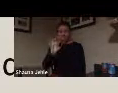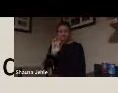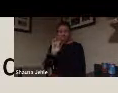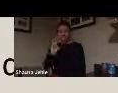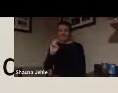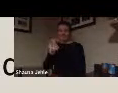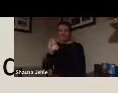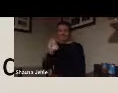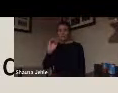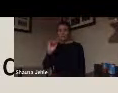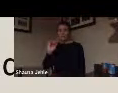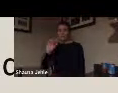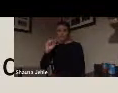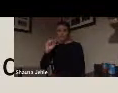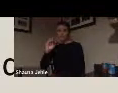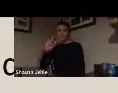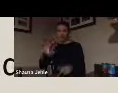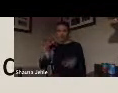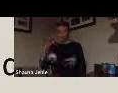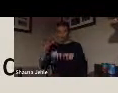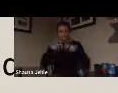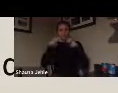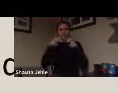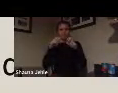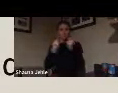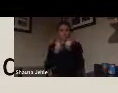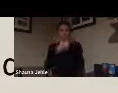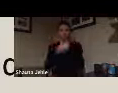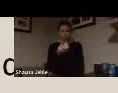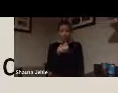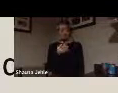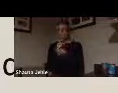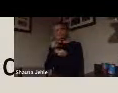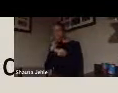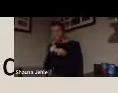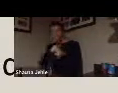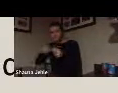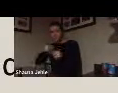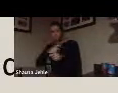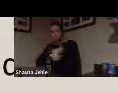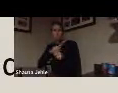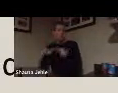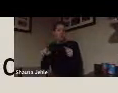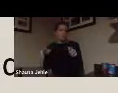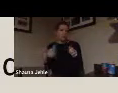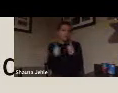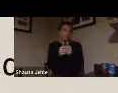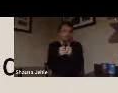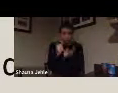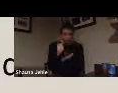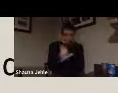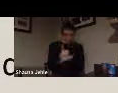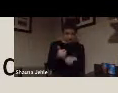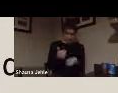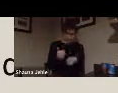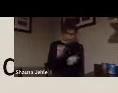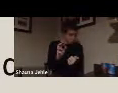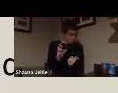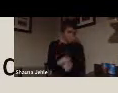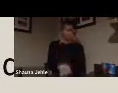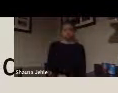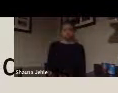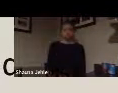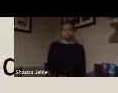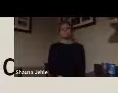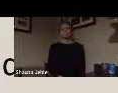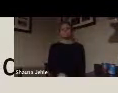a consulting role particularly, but it goes right alongside it. So hopefully that helps. Yeah.